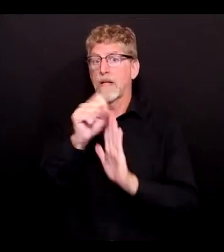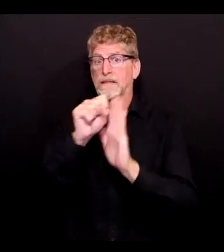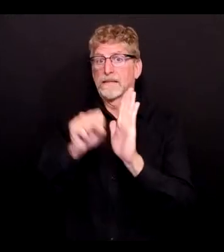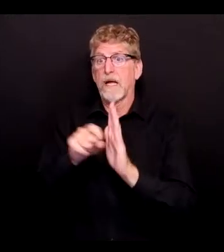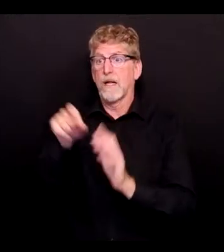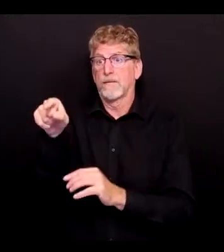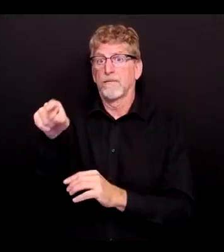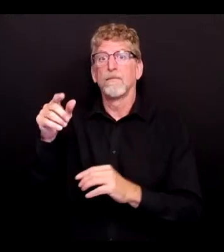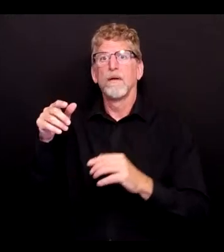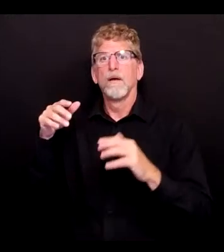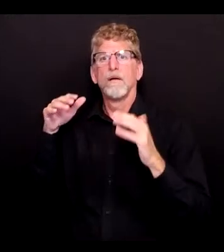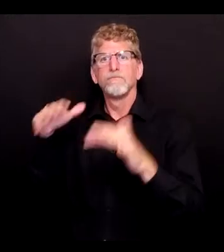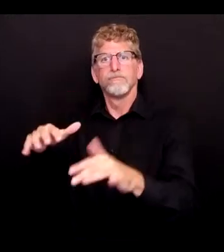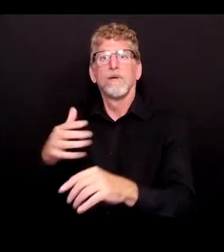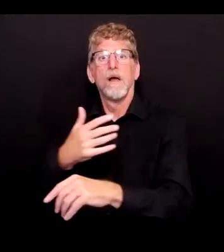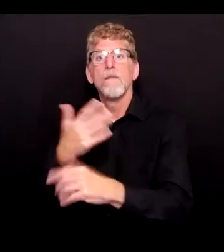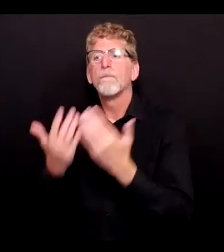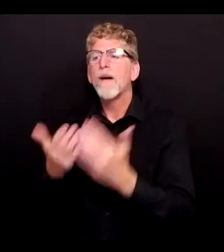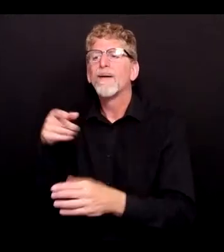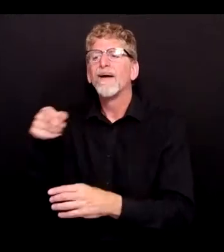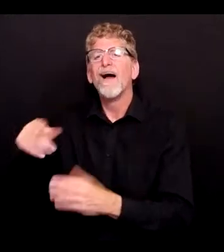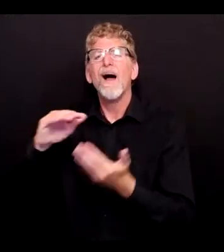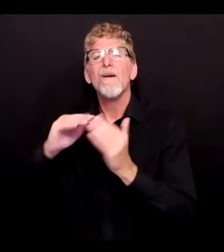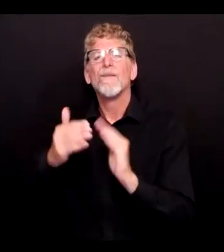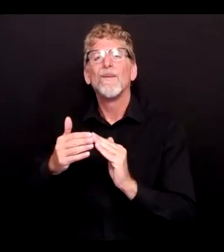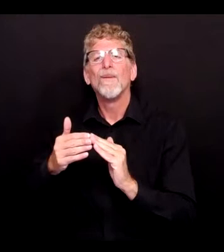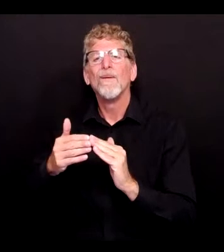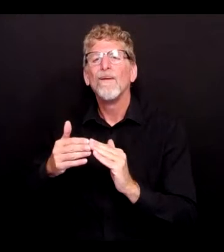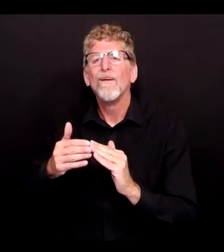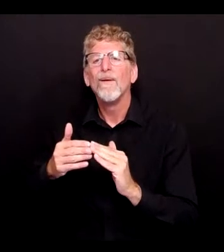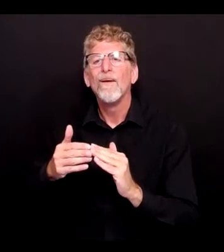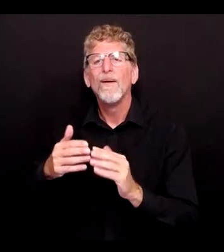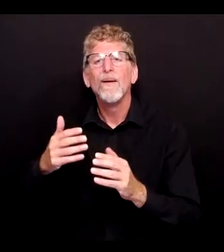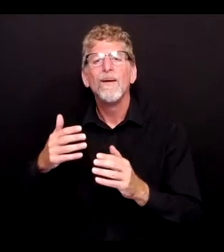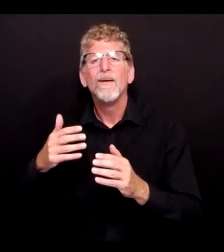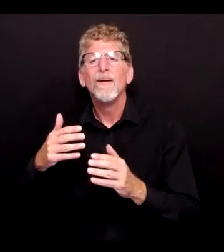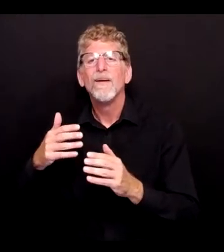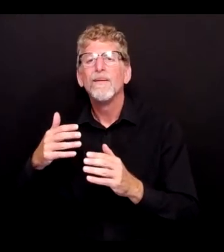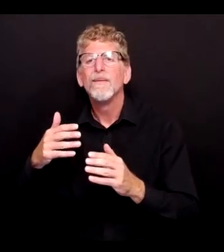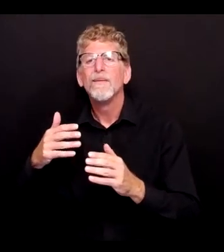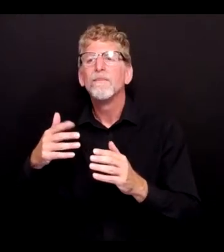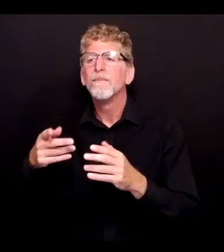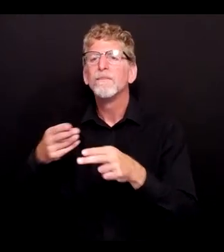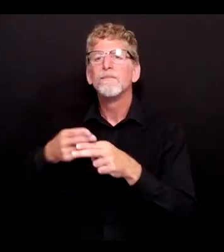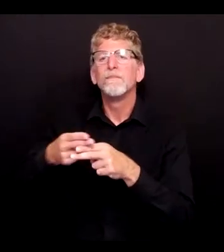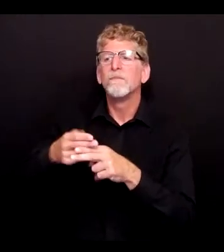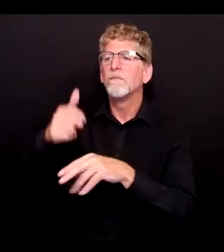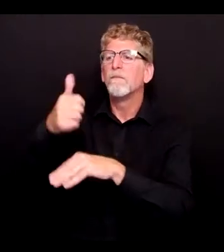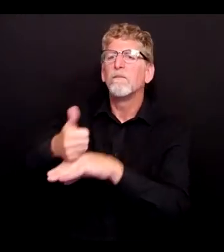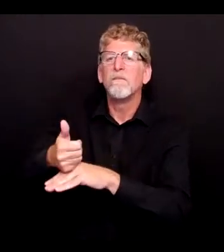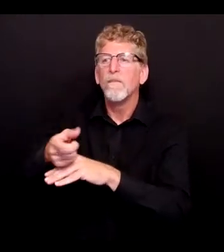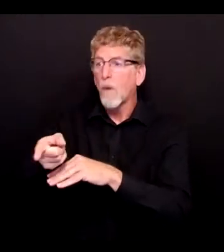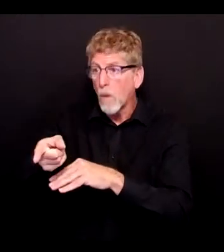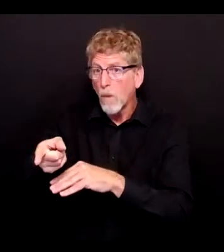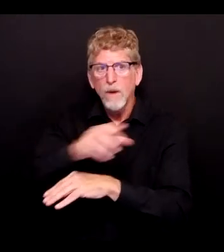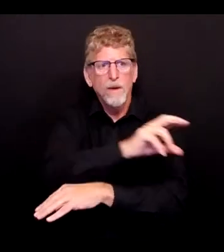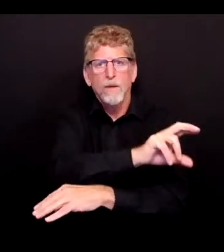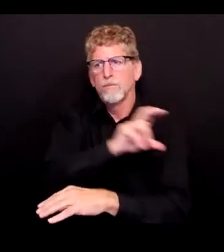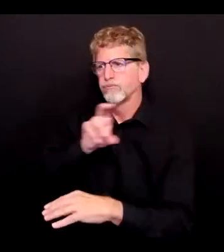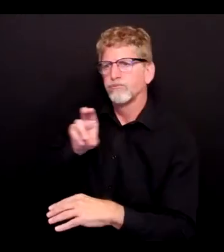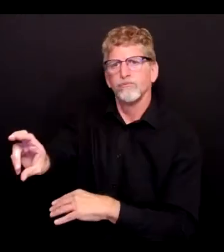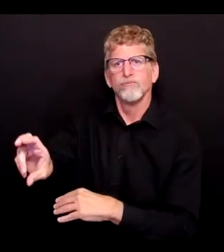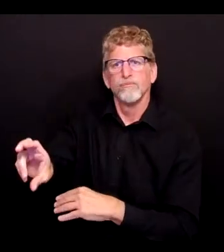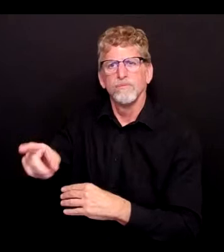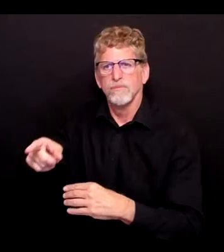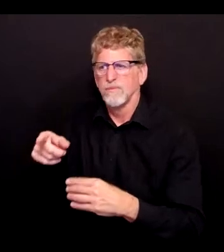community pop-up event. So that's one of the good things about having a really diverse vaccinator ecosystem